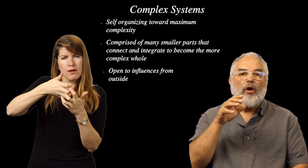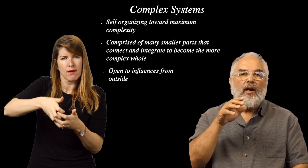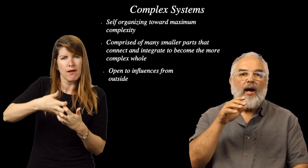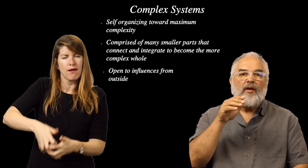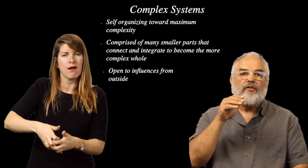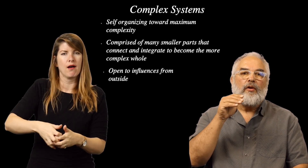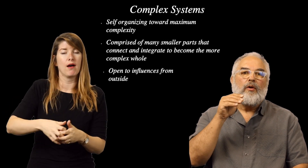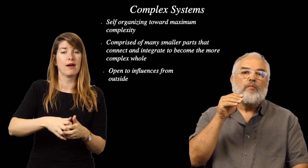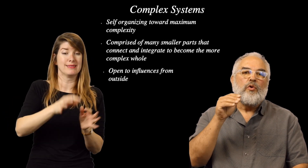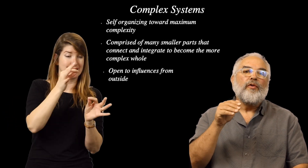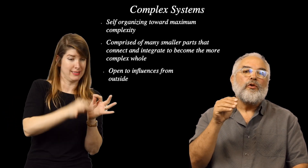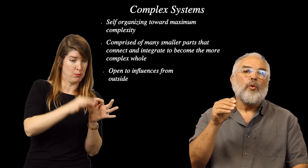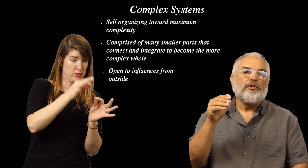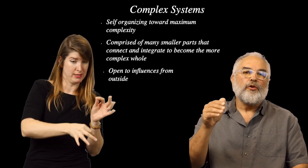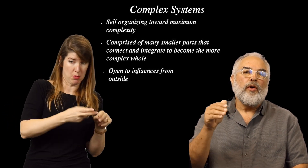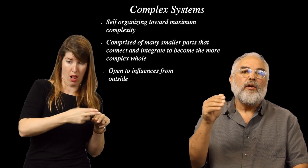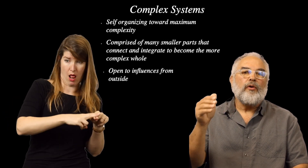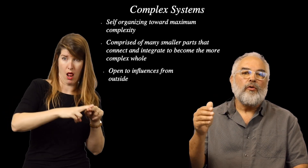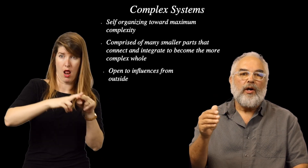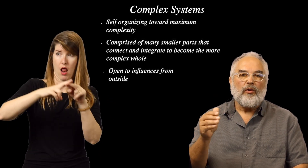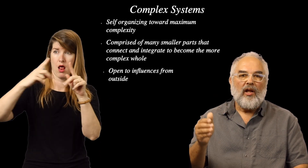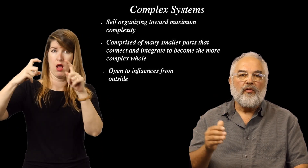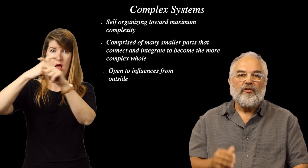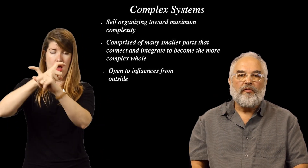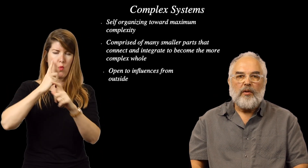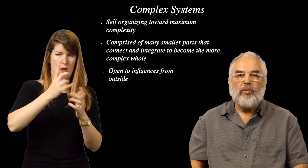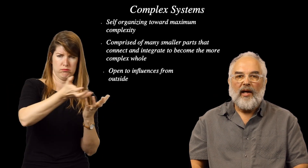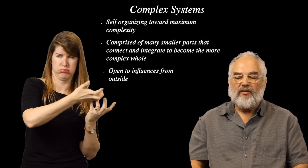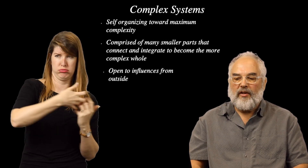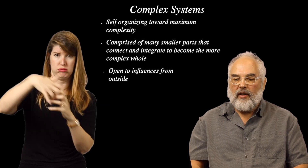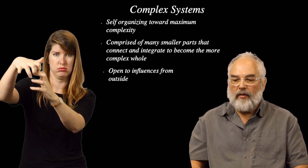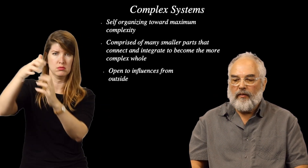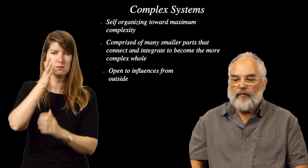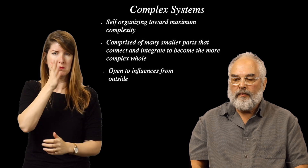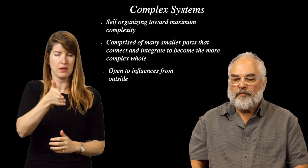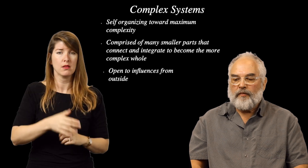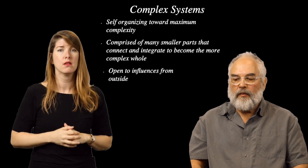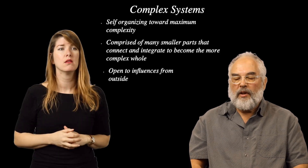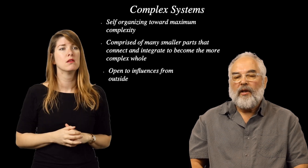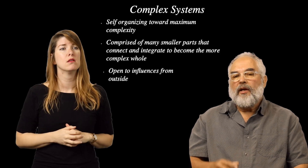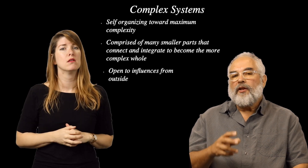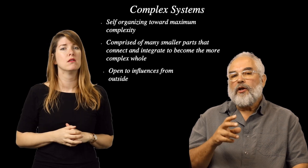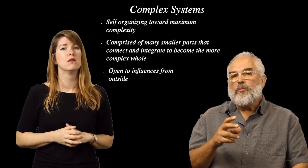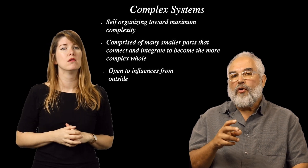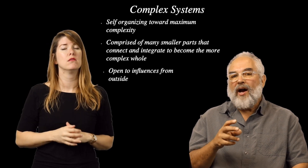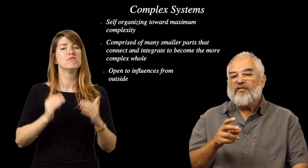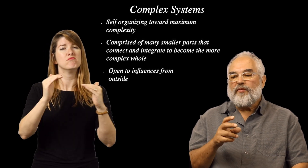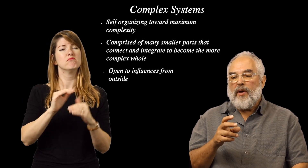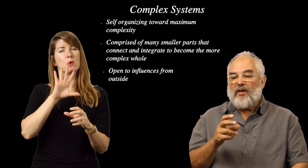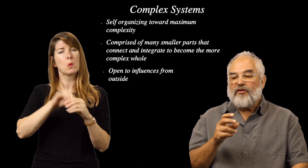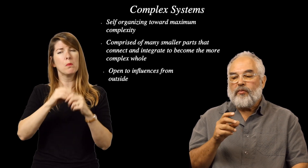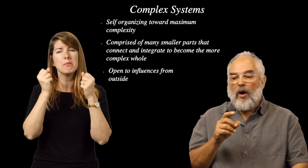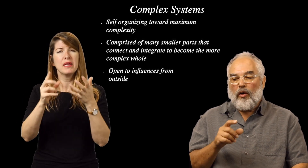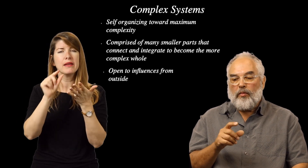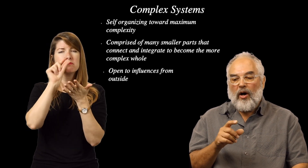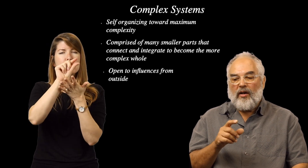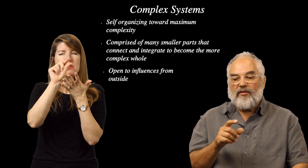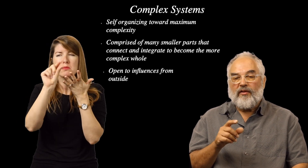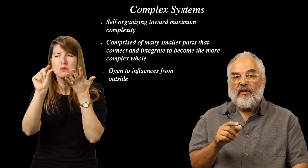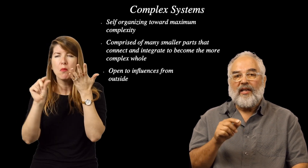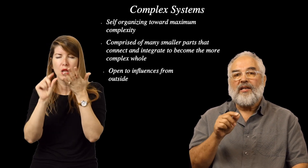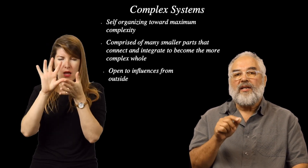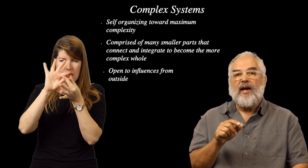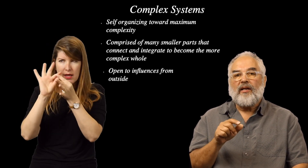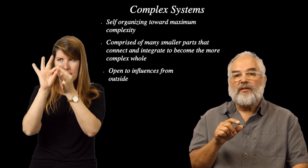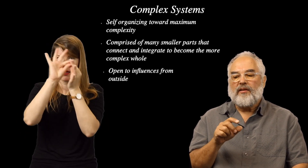will organize moving towards greater and greater levels of complexity. They're comprised of many smaller